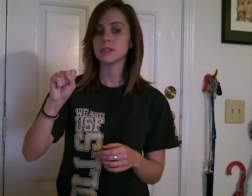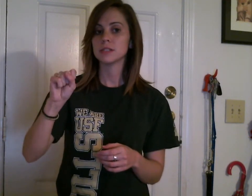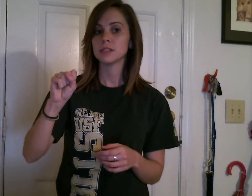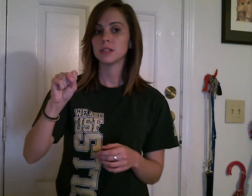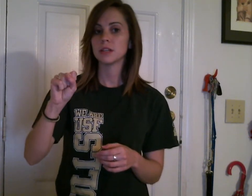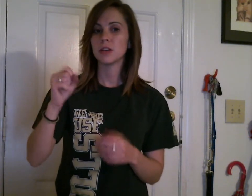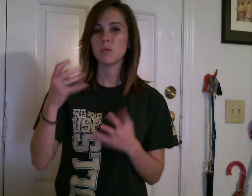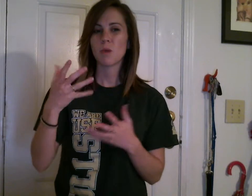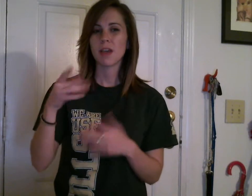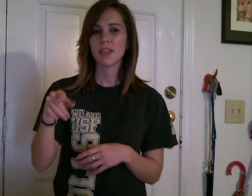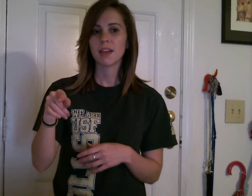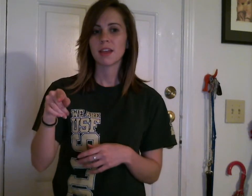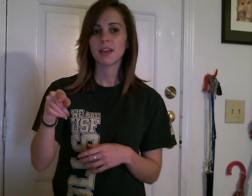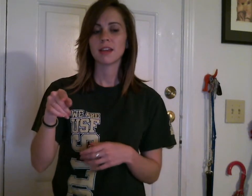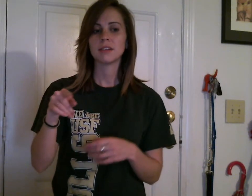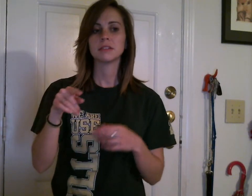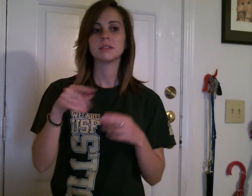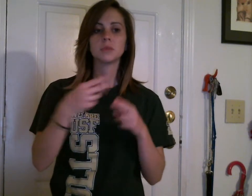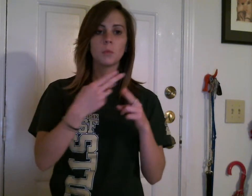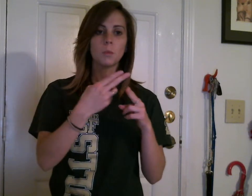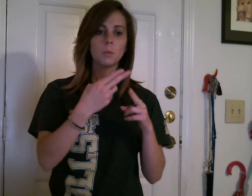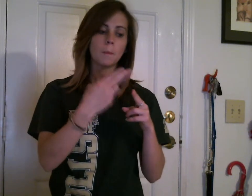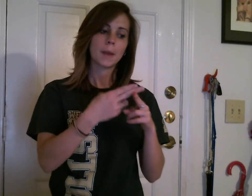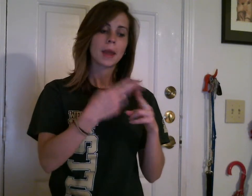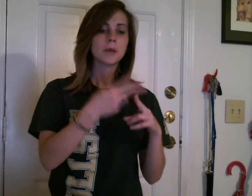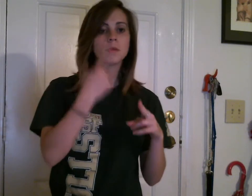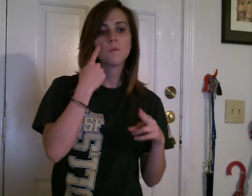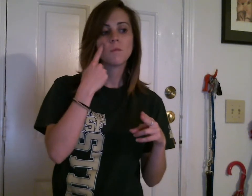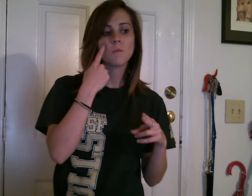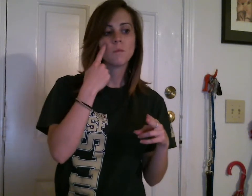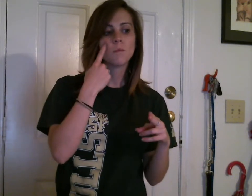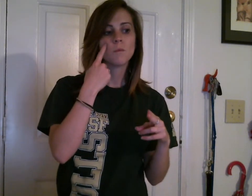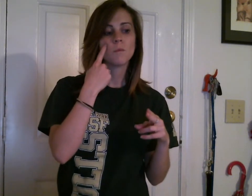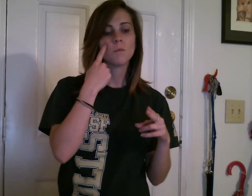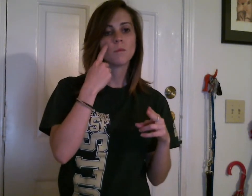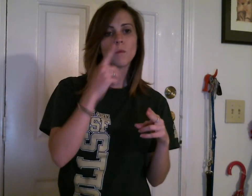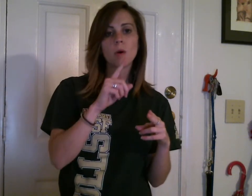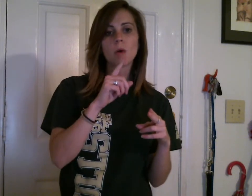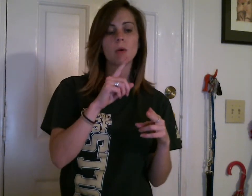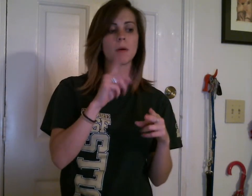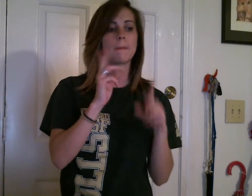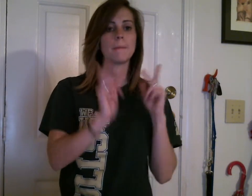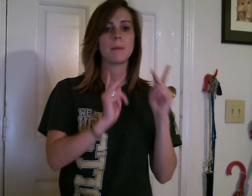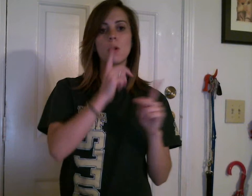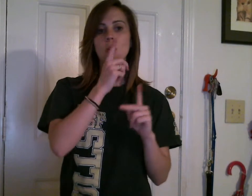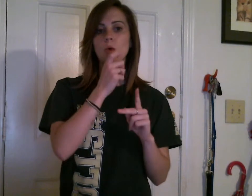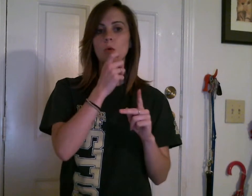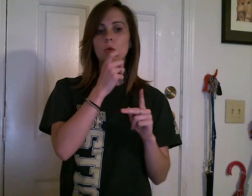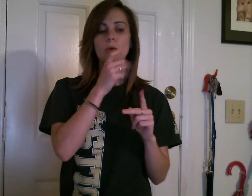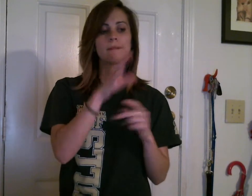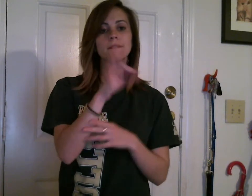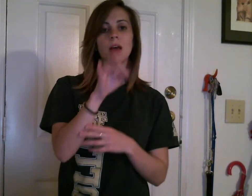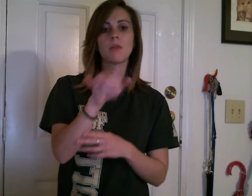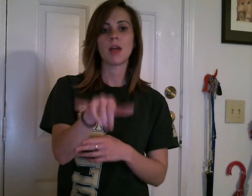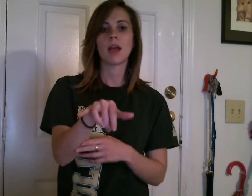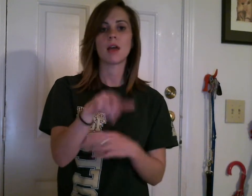are named for the people who discovered them or invented them or identified them or things like that. Lots of word parts come